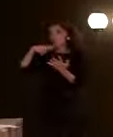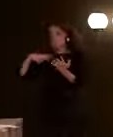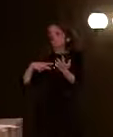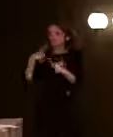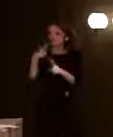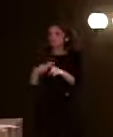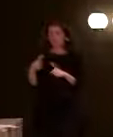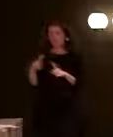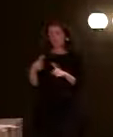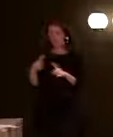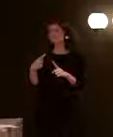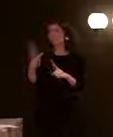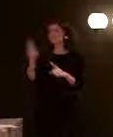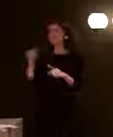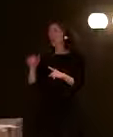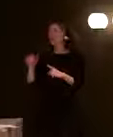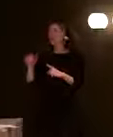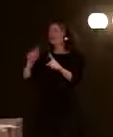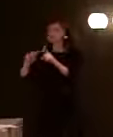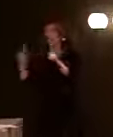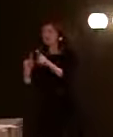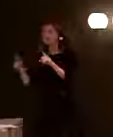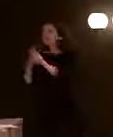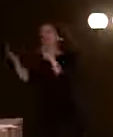giving them options and suggestions what to read.